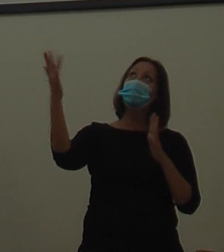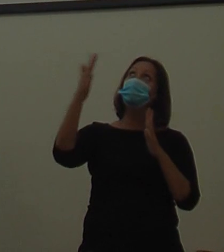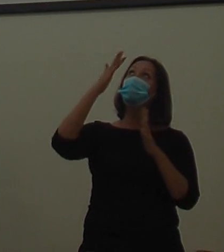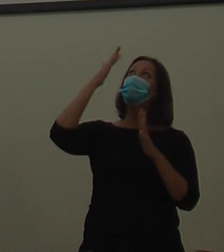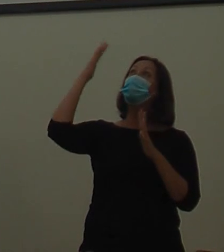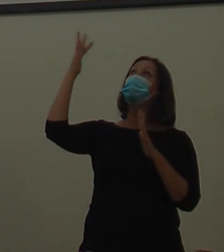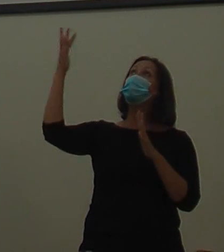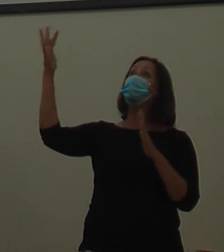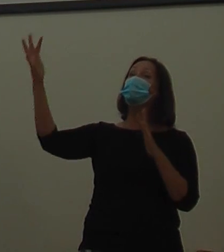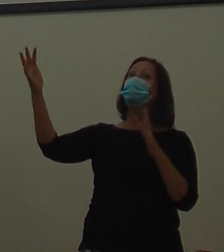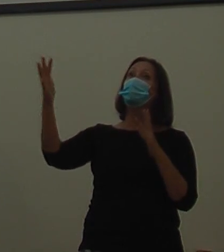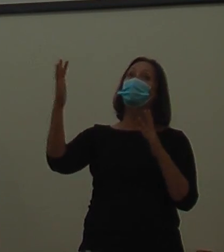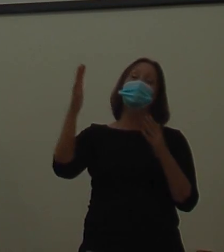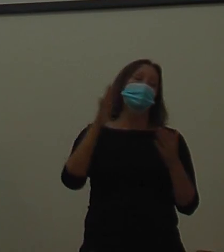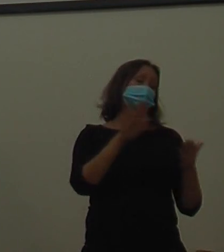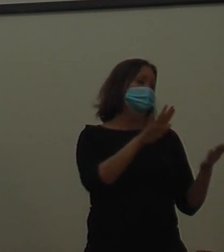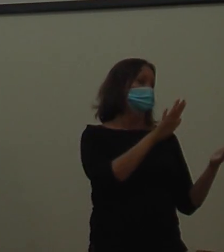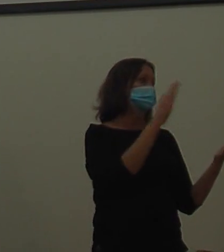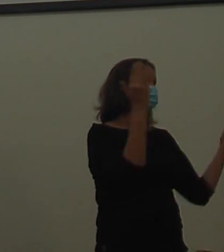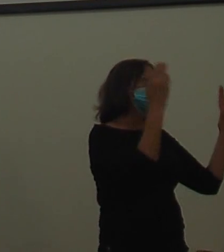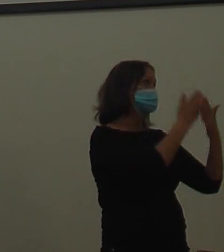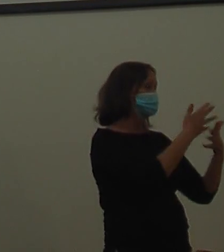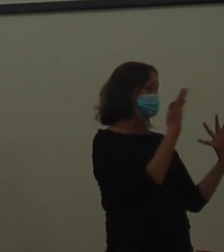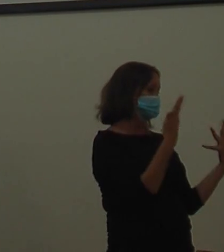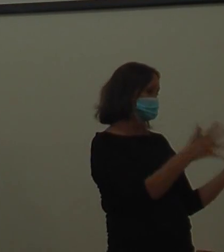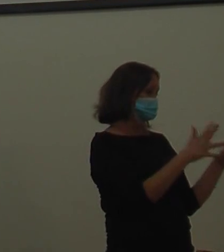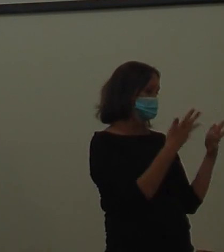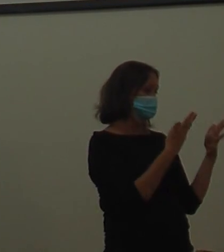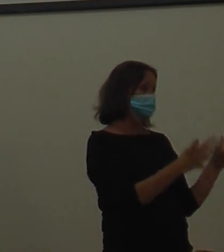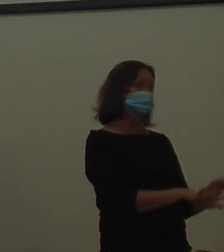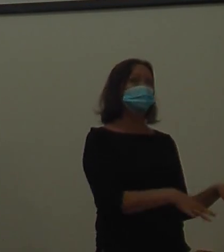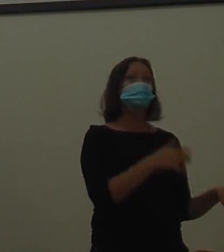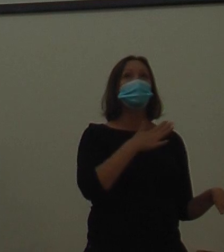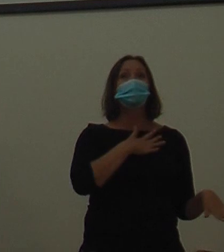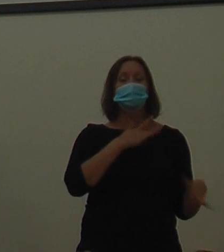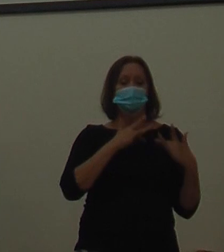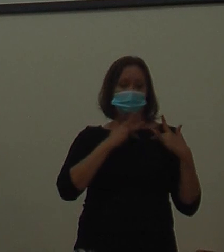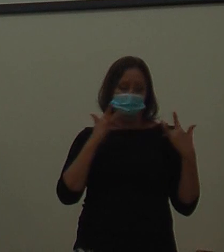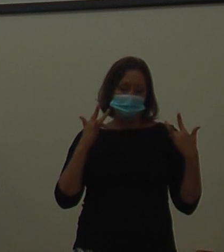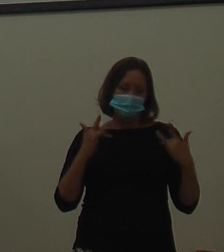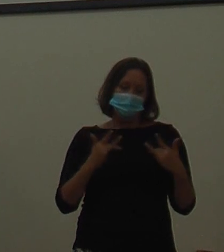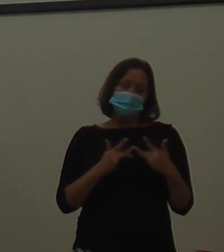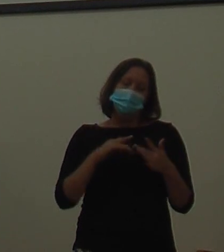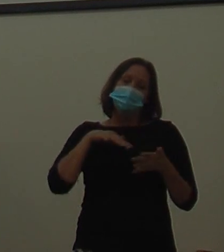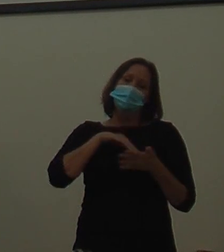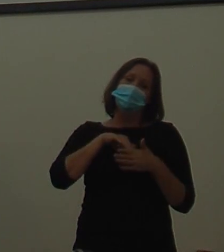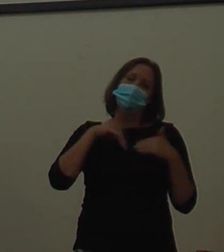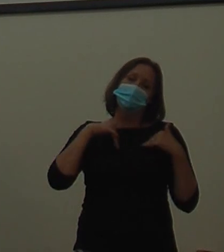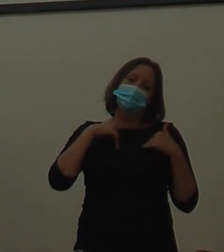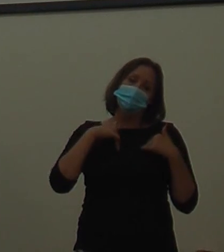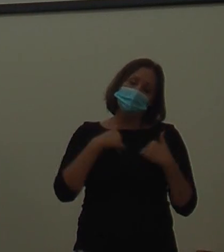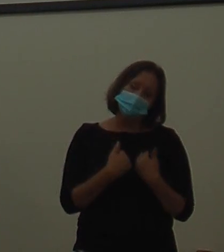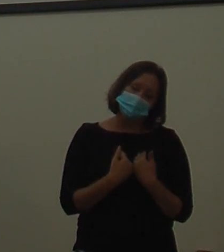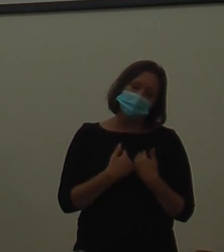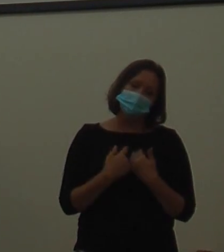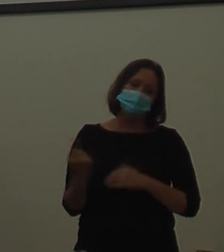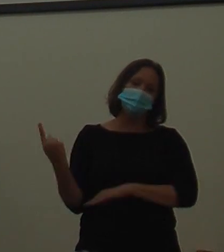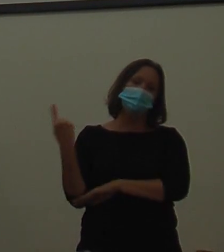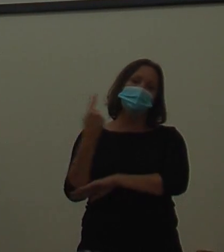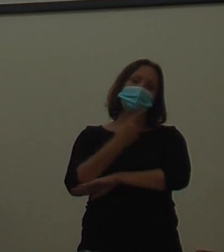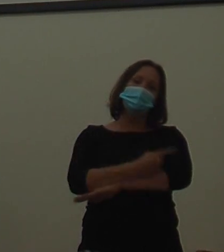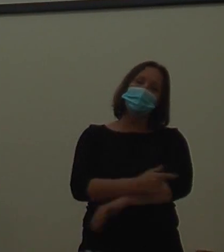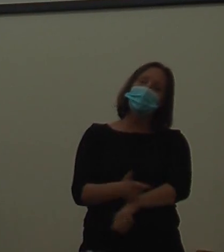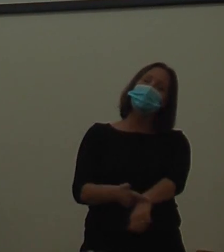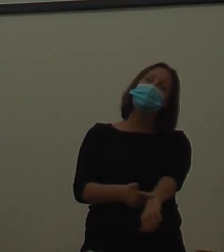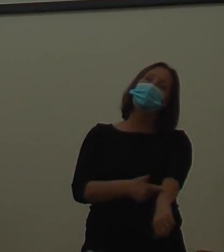swiftly go. When my heart is weary, when the day is long,